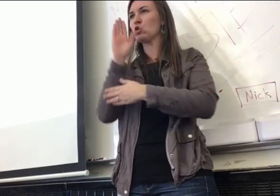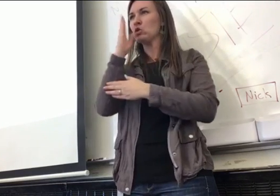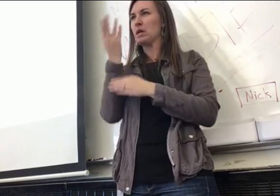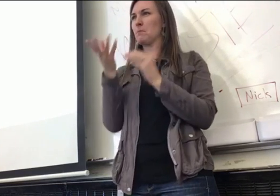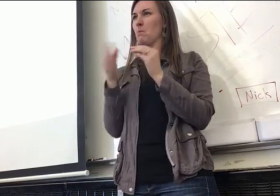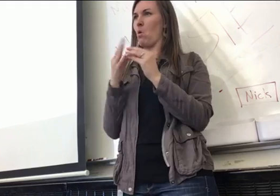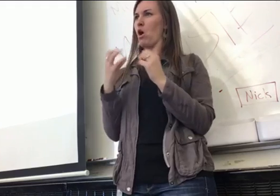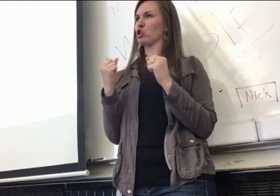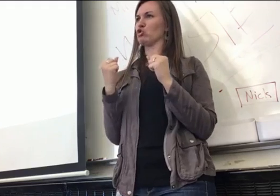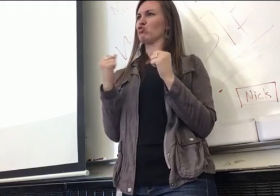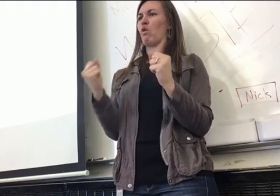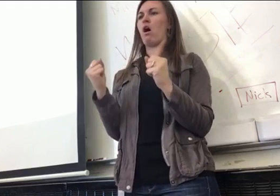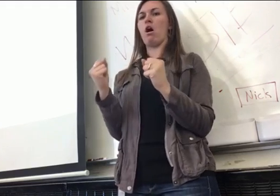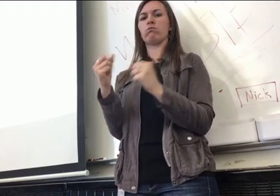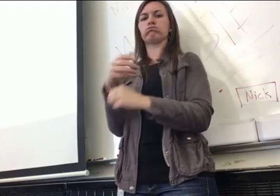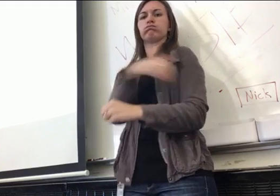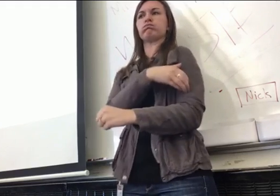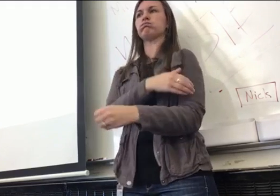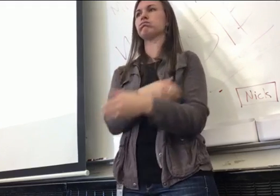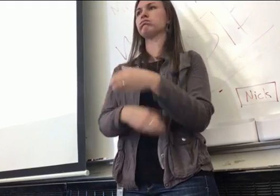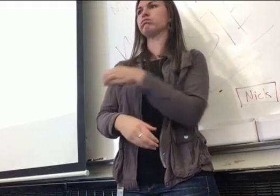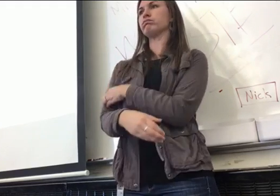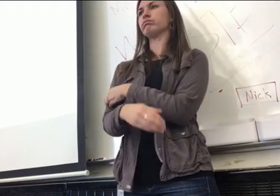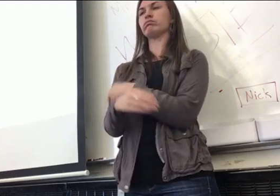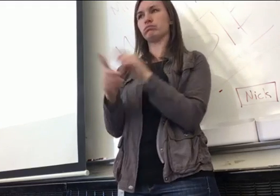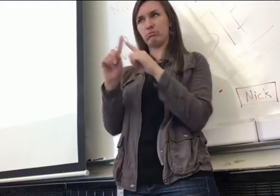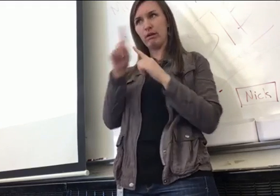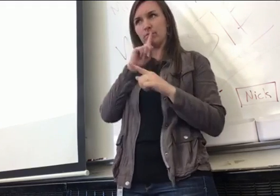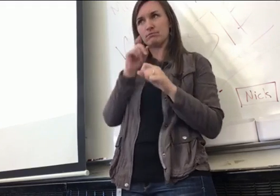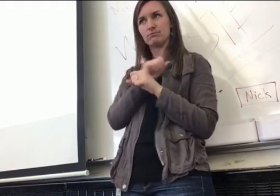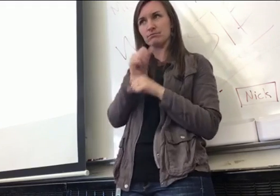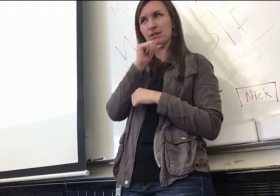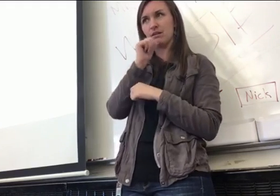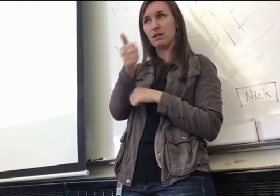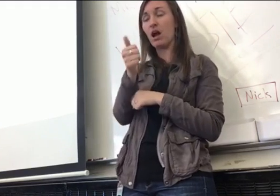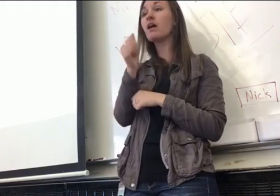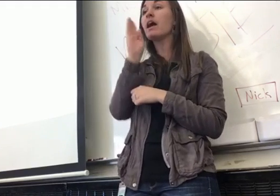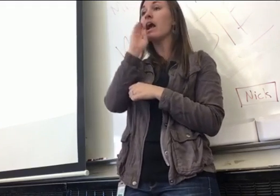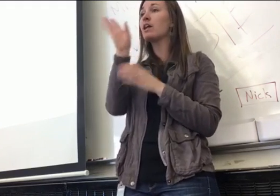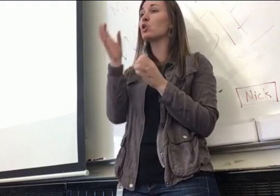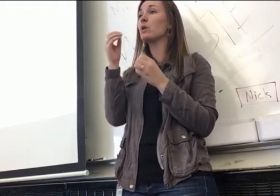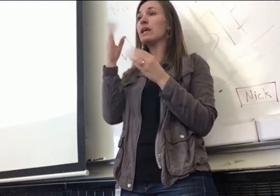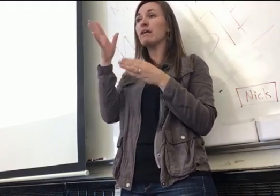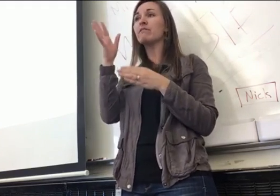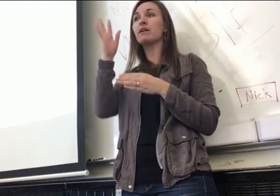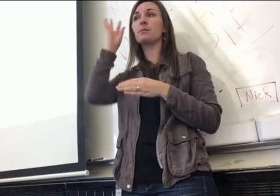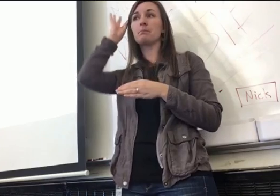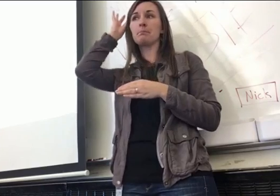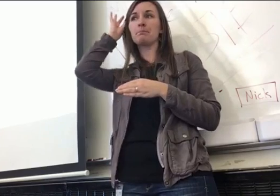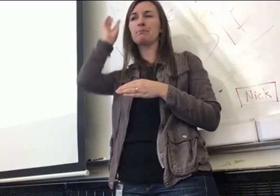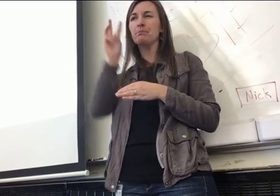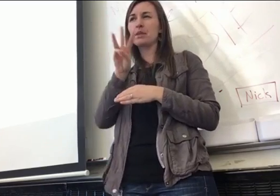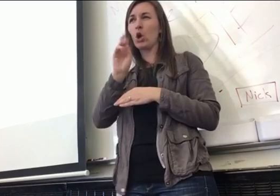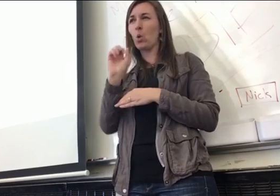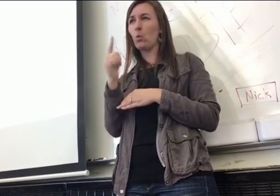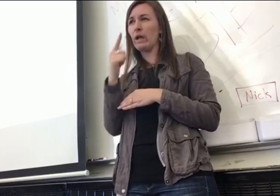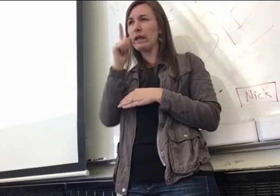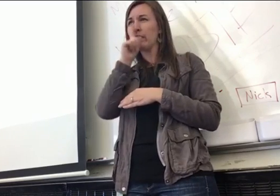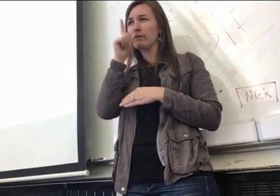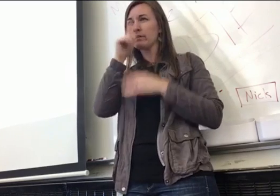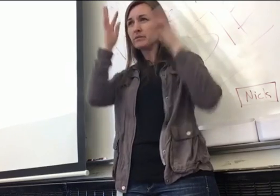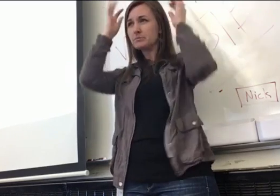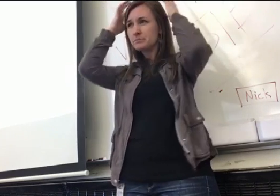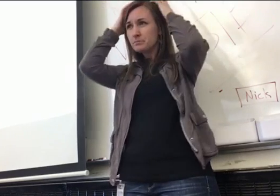and larger than they actually were. Oftentimes they would give them wigs to make it seem like they actually had hair and that they hadn't lost it all on the